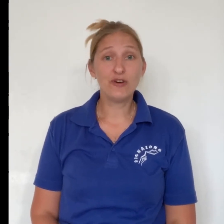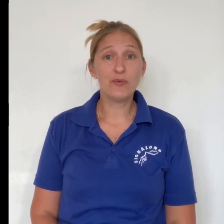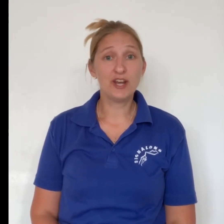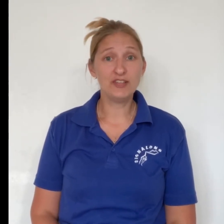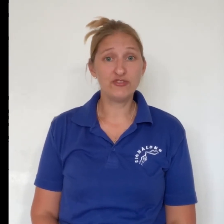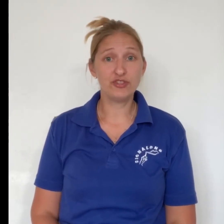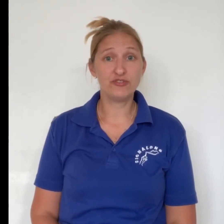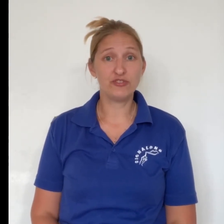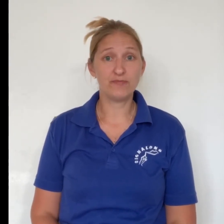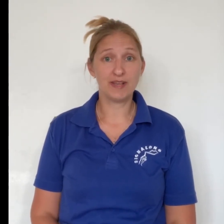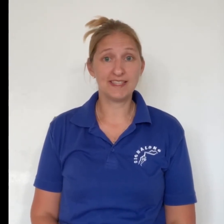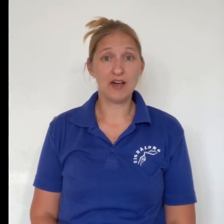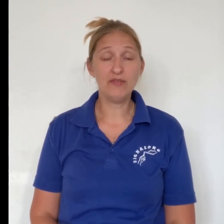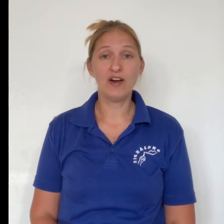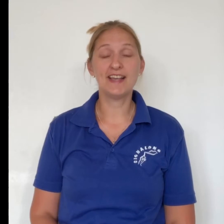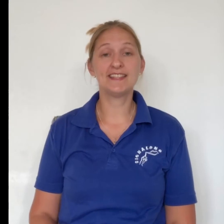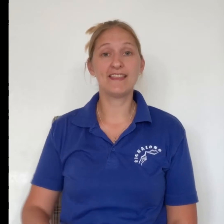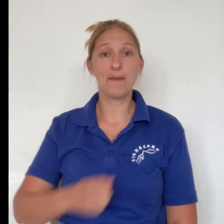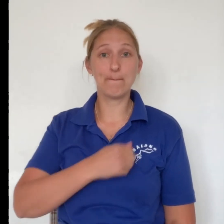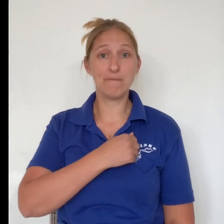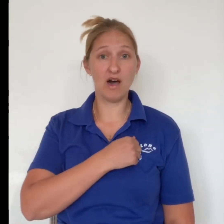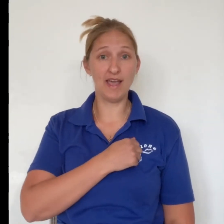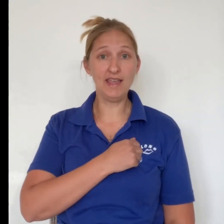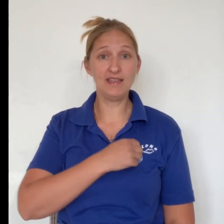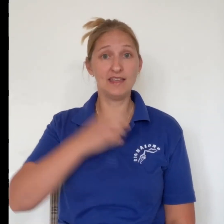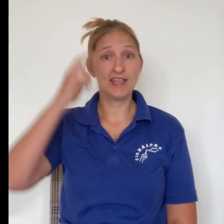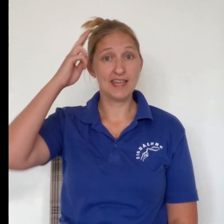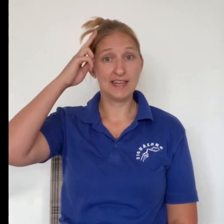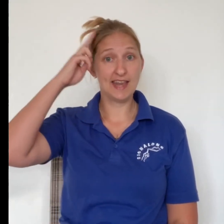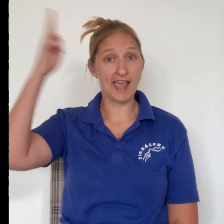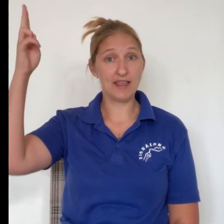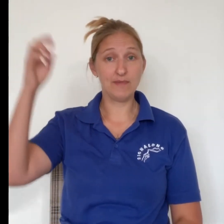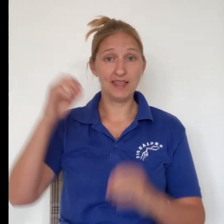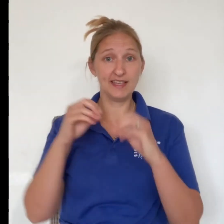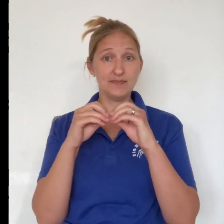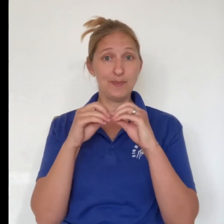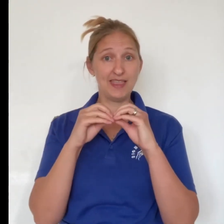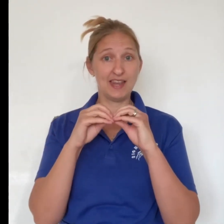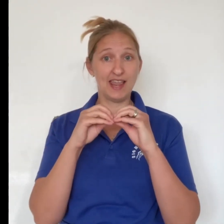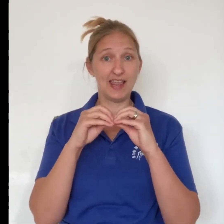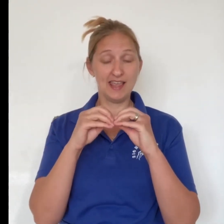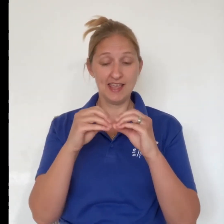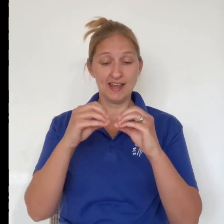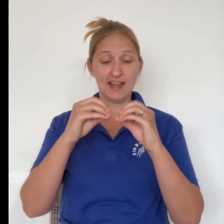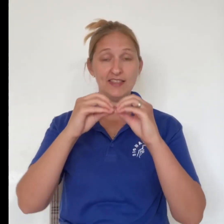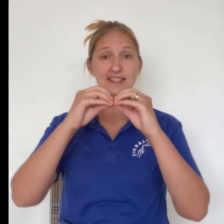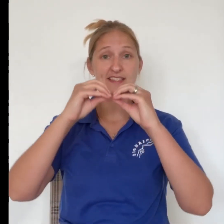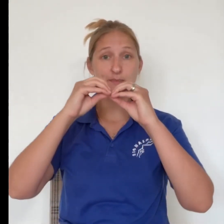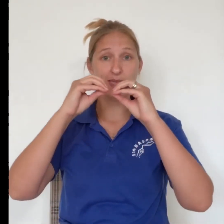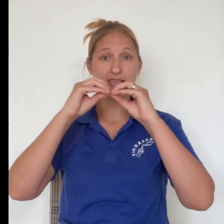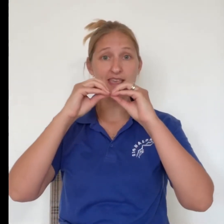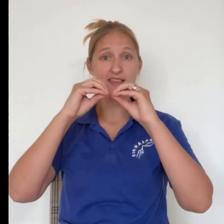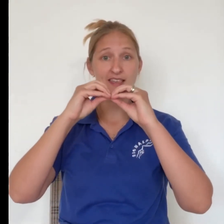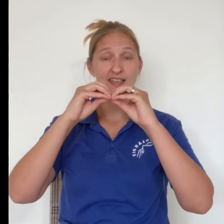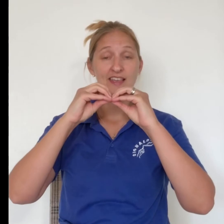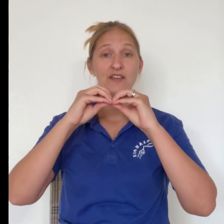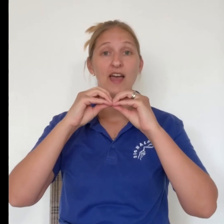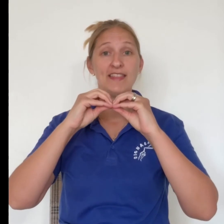when I introduced myself, I said that my name is Bethany. Now this is a B, and that's